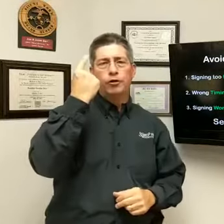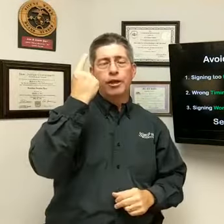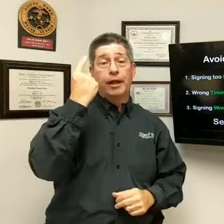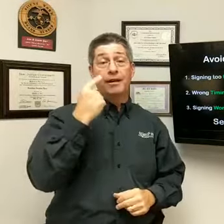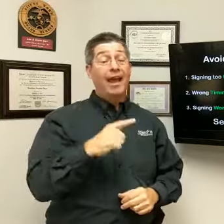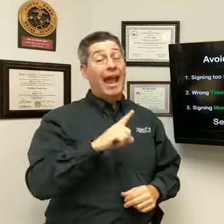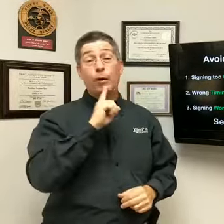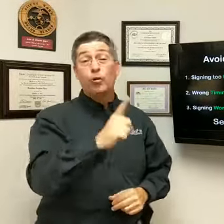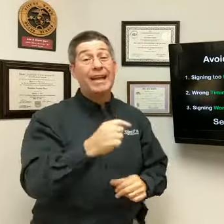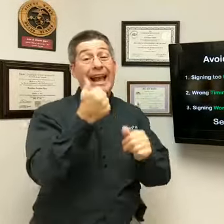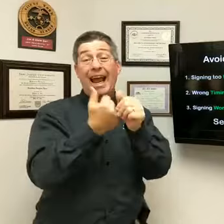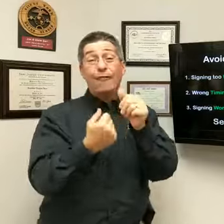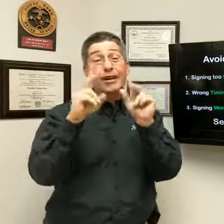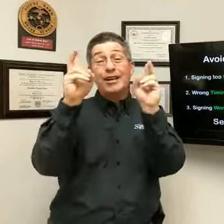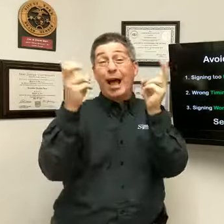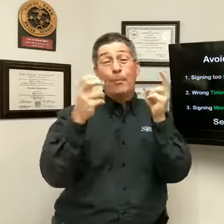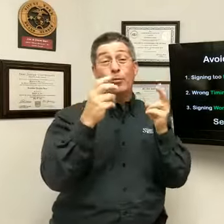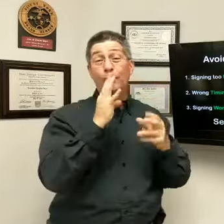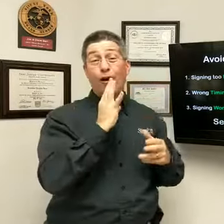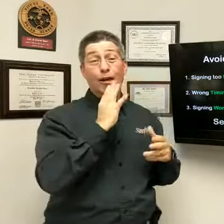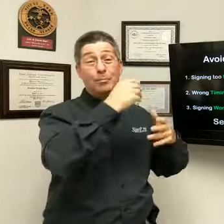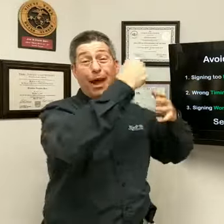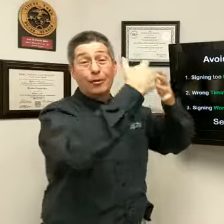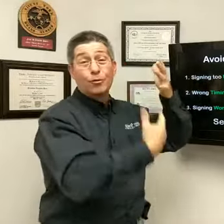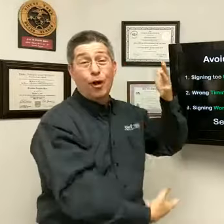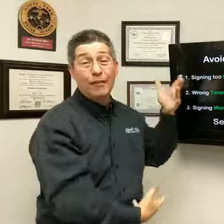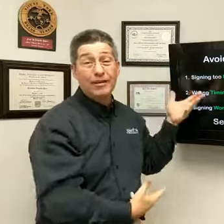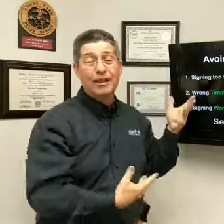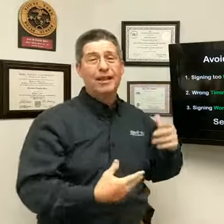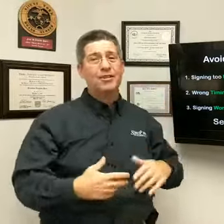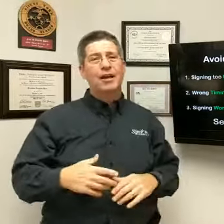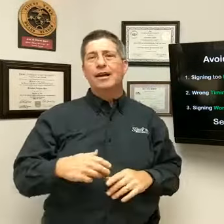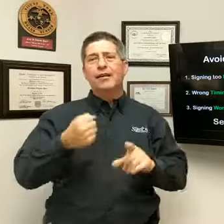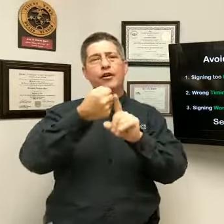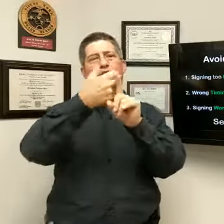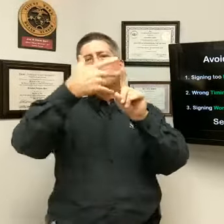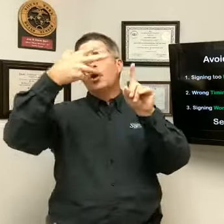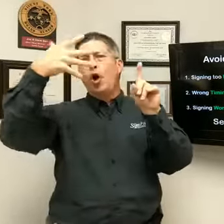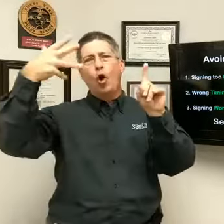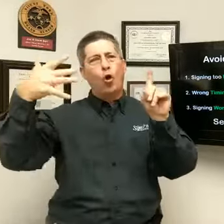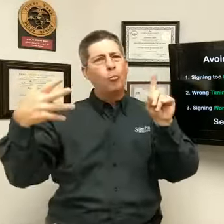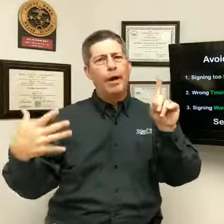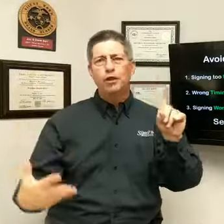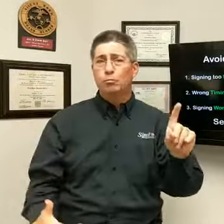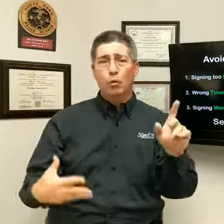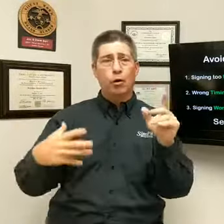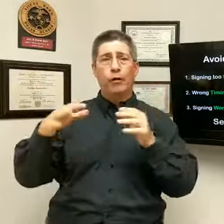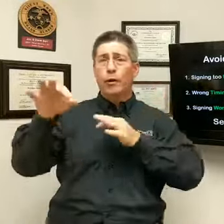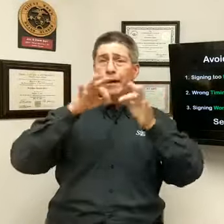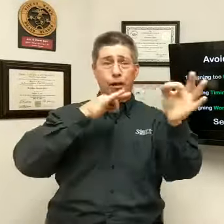understand? And really, every topic we've talked about through all of these things, there's so much more that we can